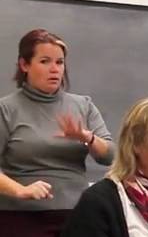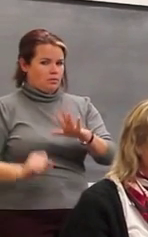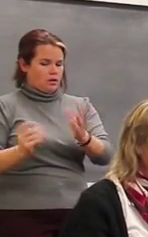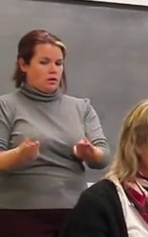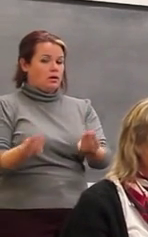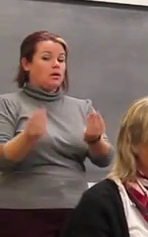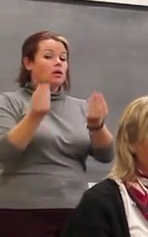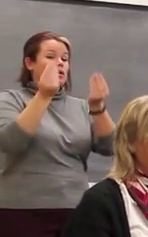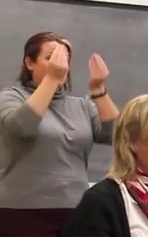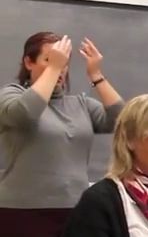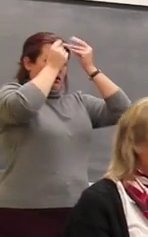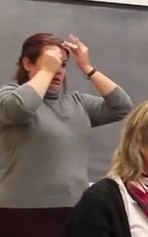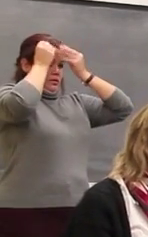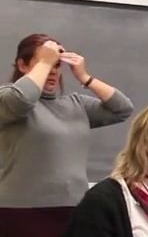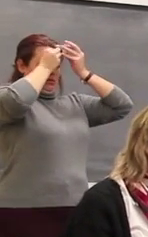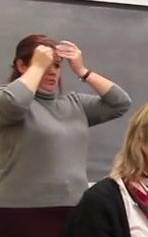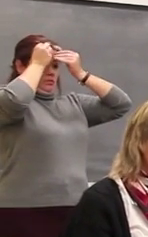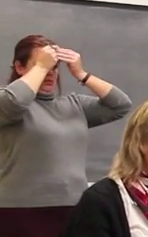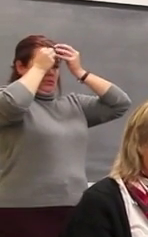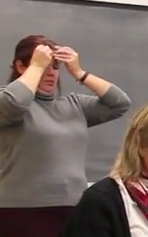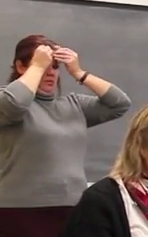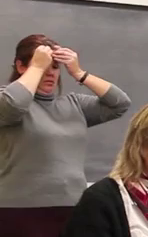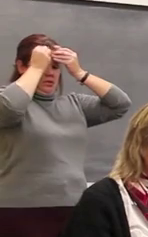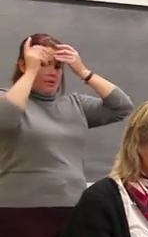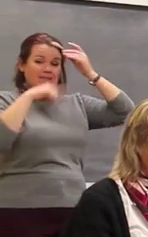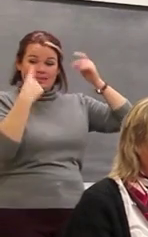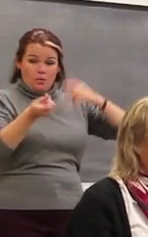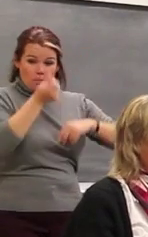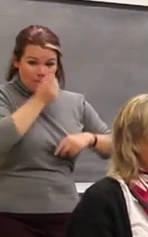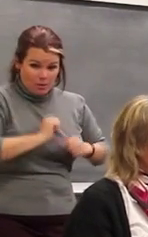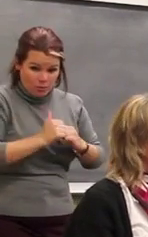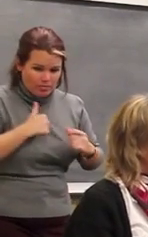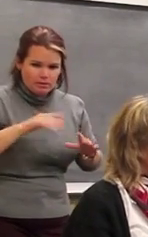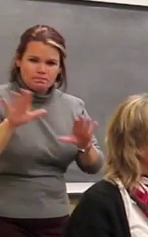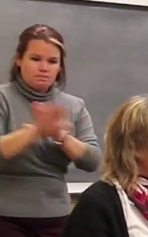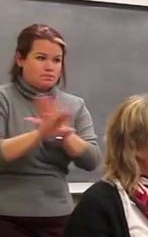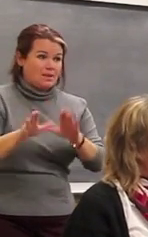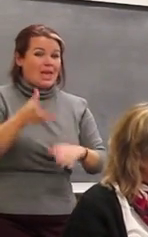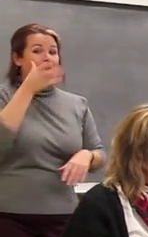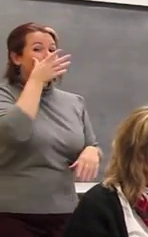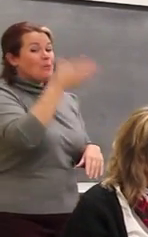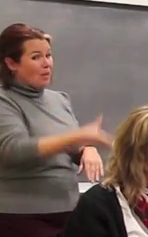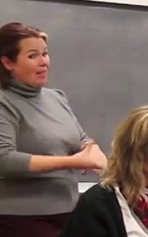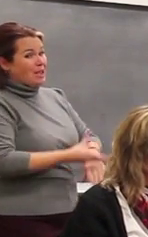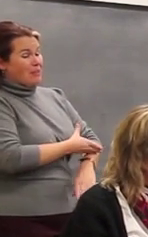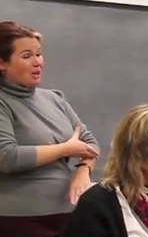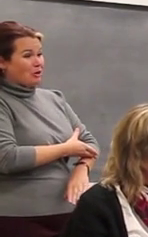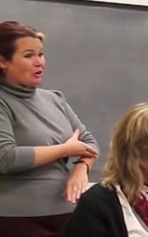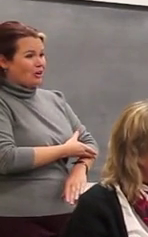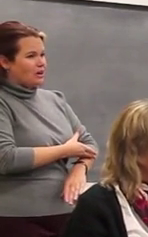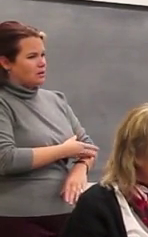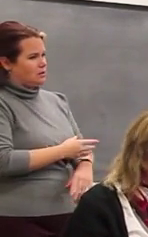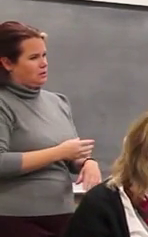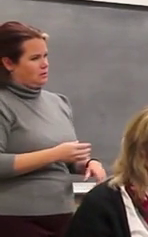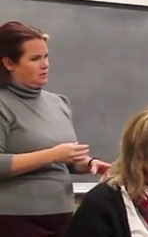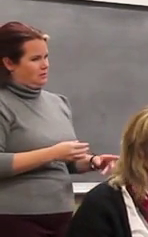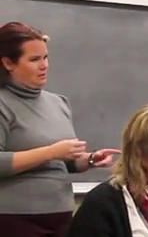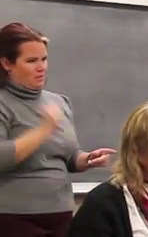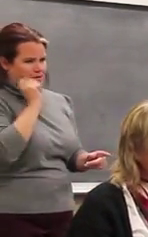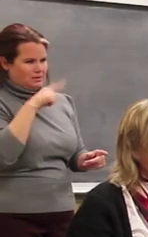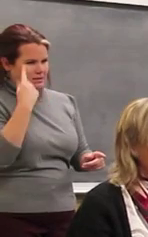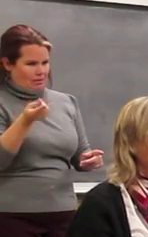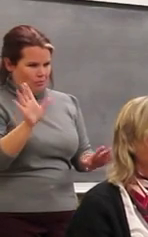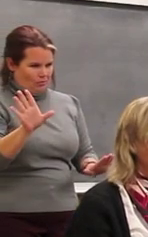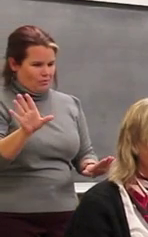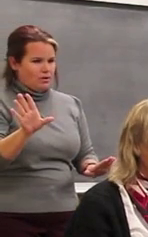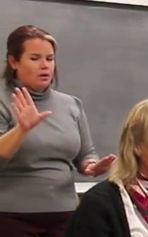process. I'm not gonna tell you to be patient or it will get better. I'm not gonna tell you